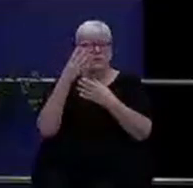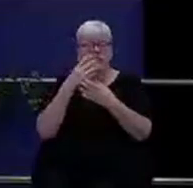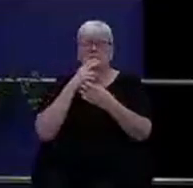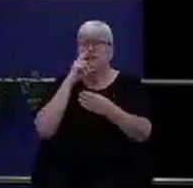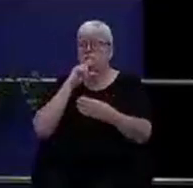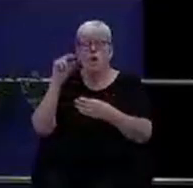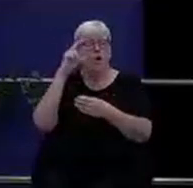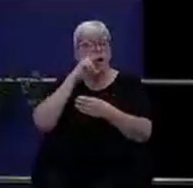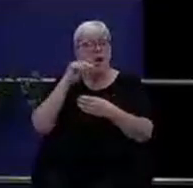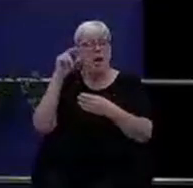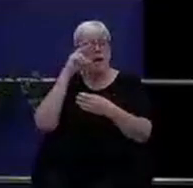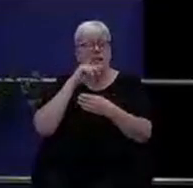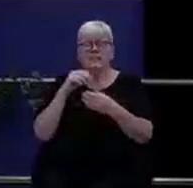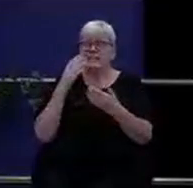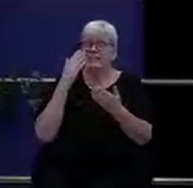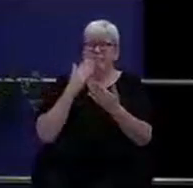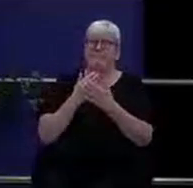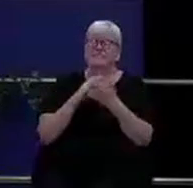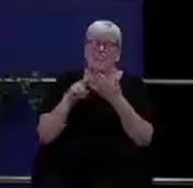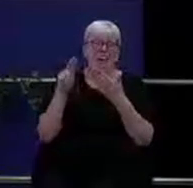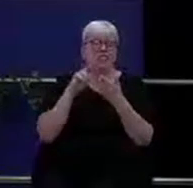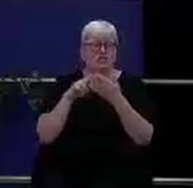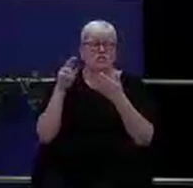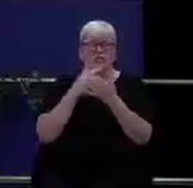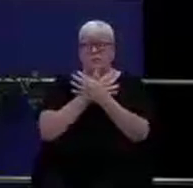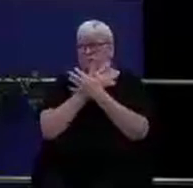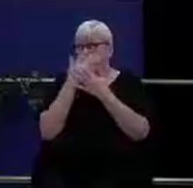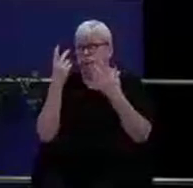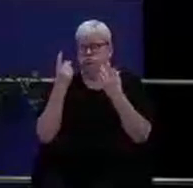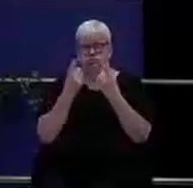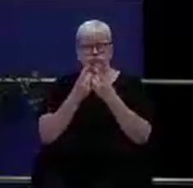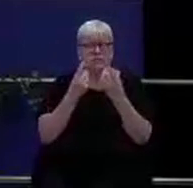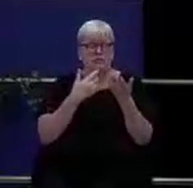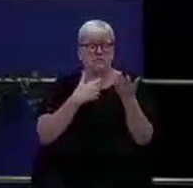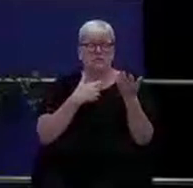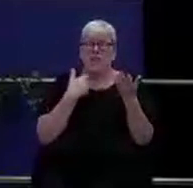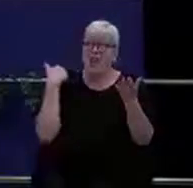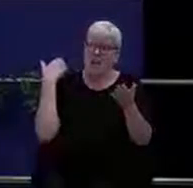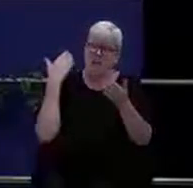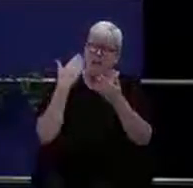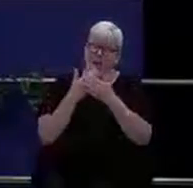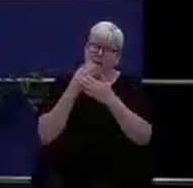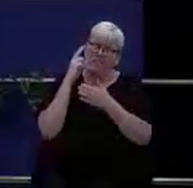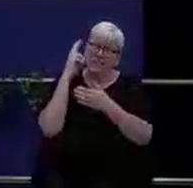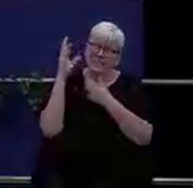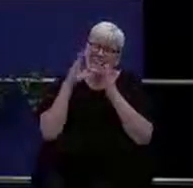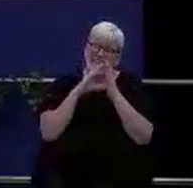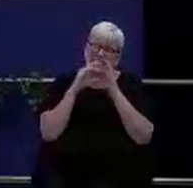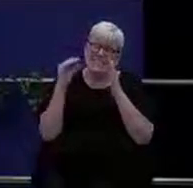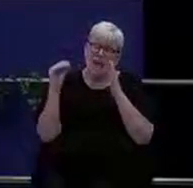vocalizations. I think it's only natural they've made it into story because they're so multifaceted. Yeah. Did you ever see an example of